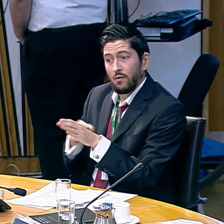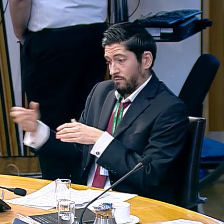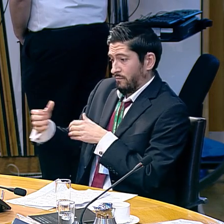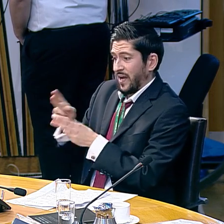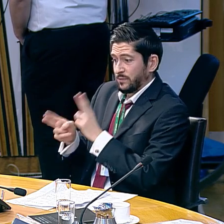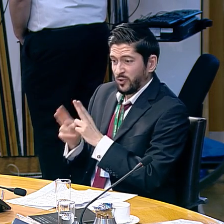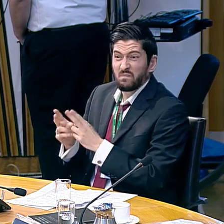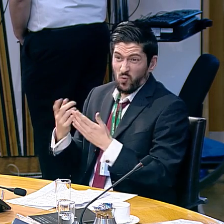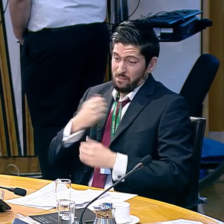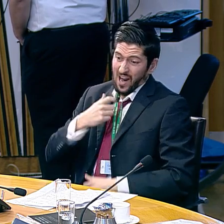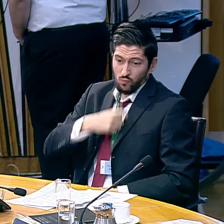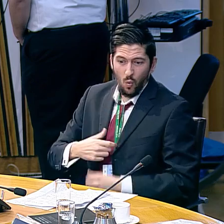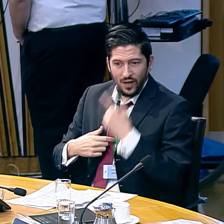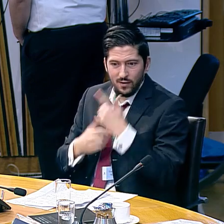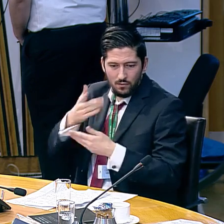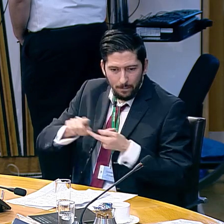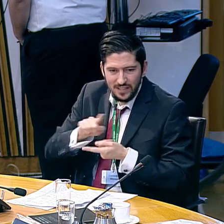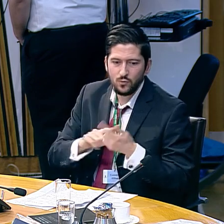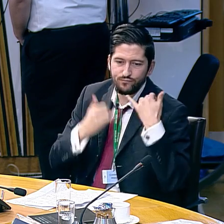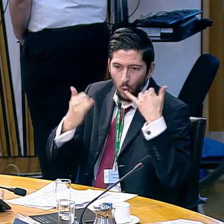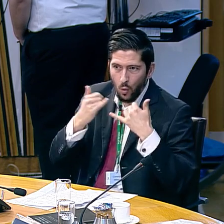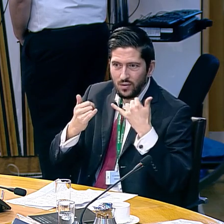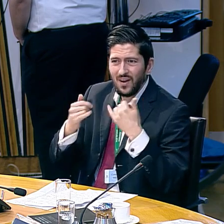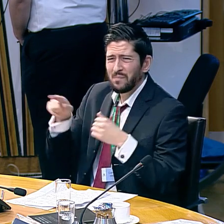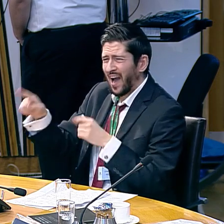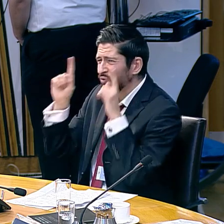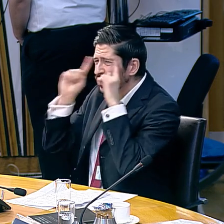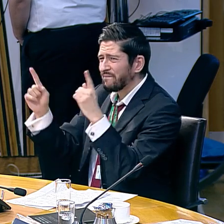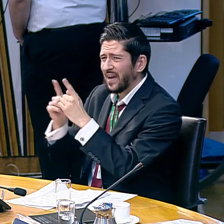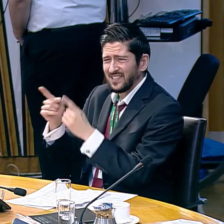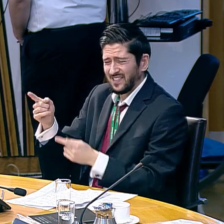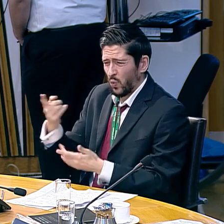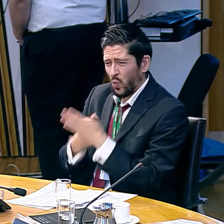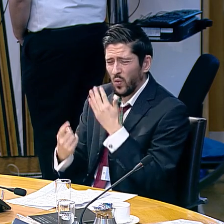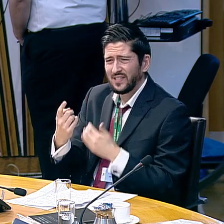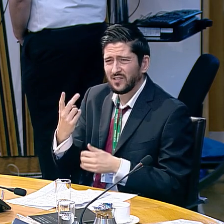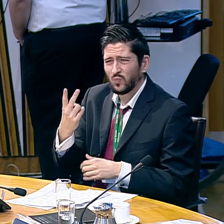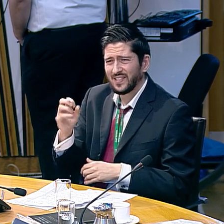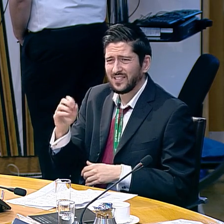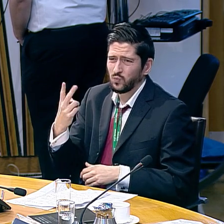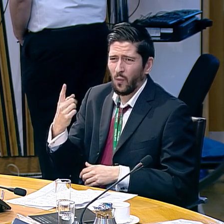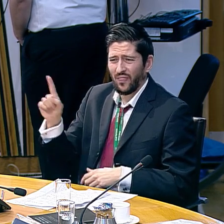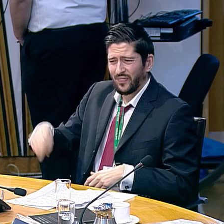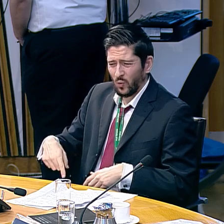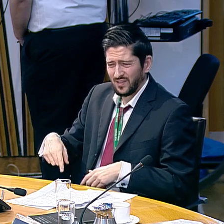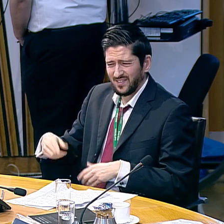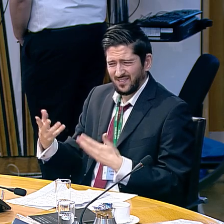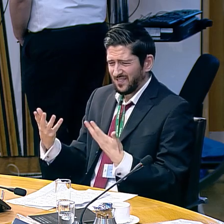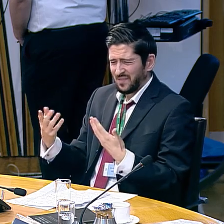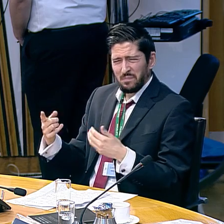be funded up to £40,000 a year. In my own role, I use interpreters for meetings, phone calls, and so on. But in